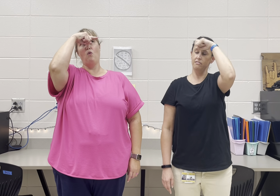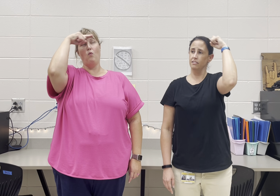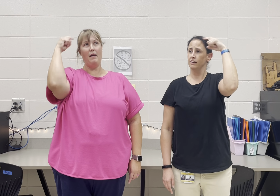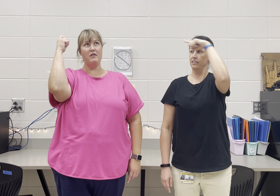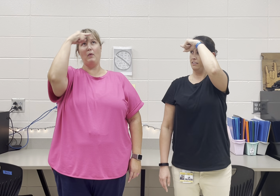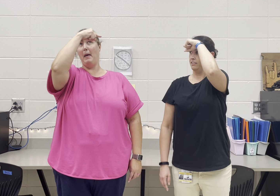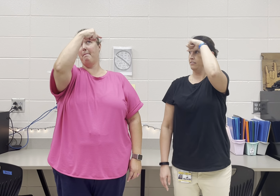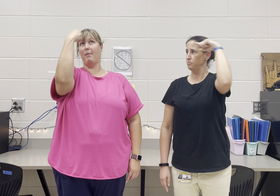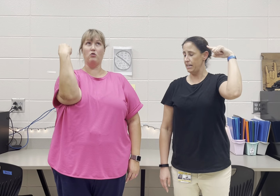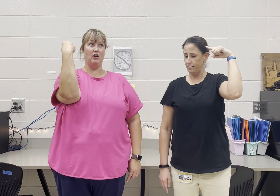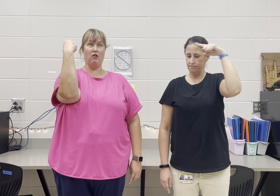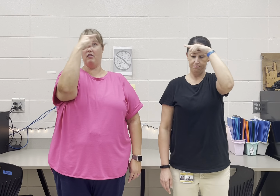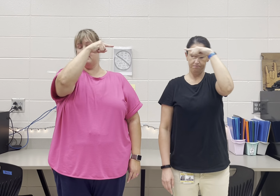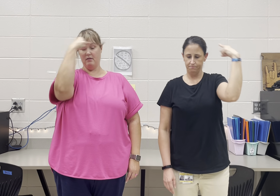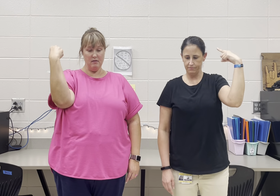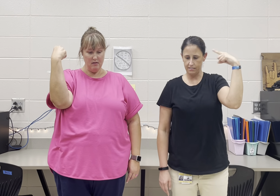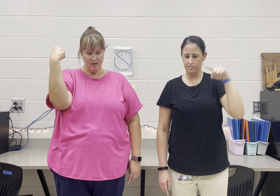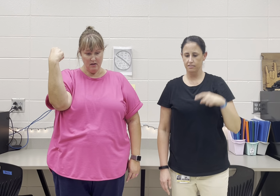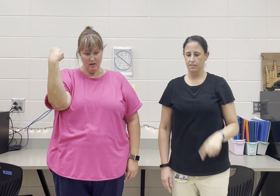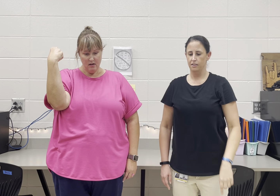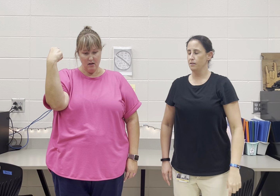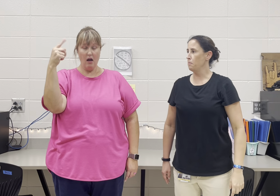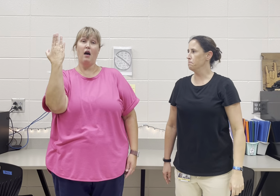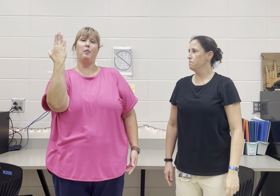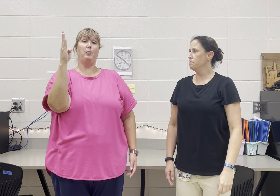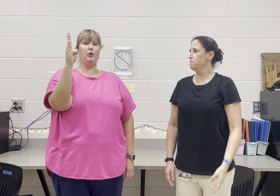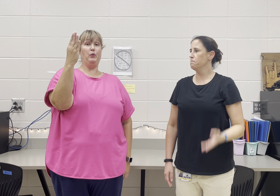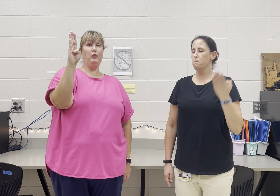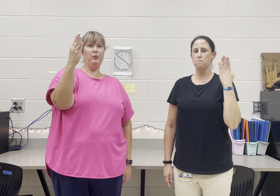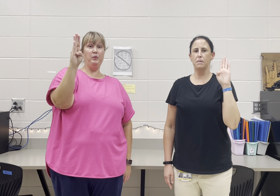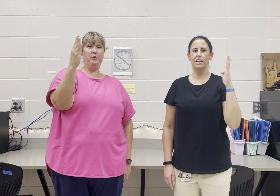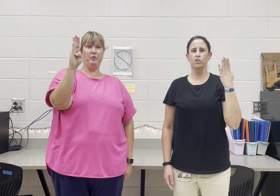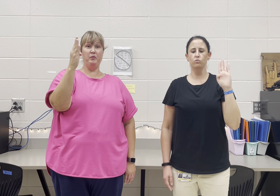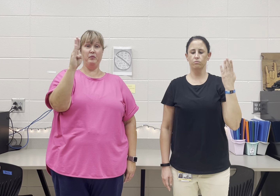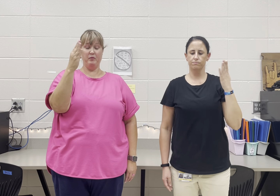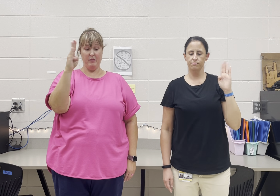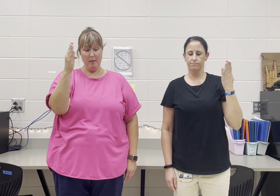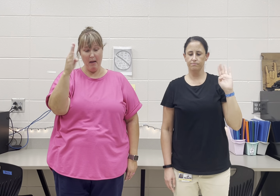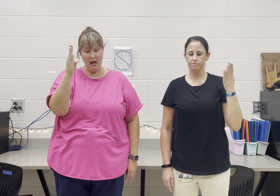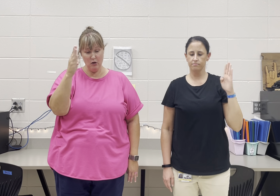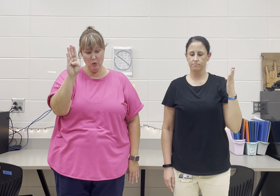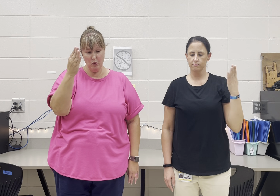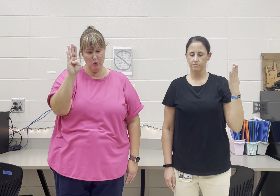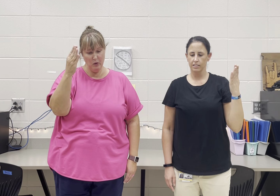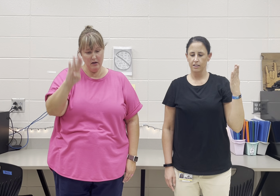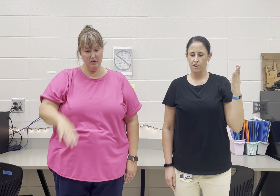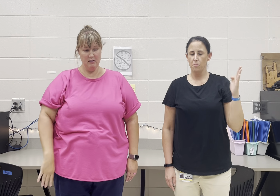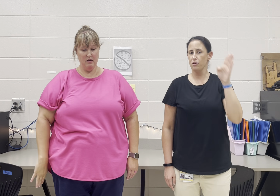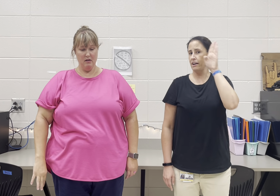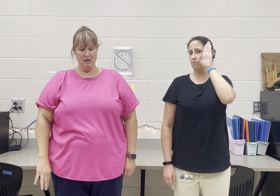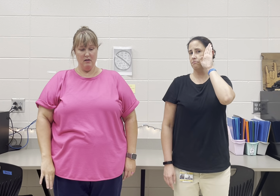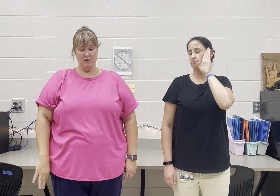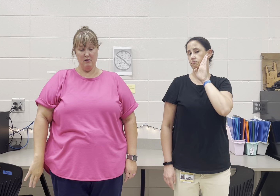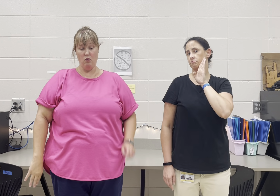Wipe the sweat. Go Black. straight across. Yes. Blue. Blue. Baloo. Brown. One